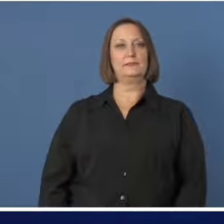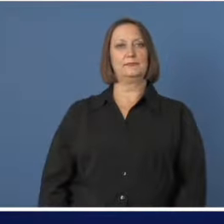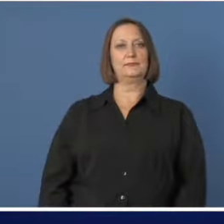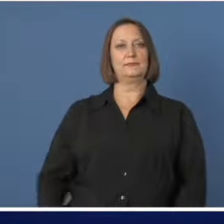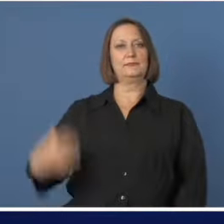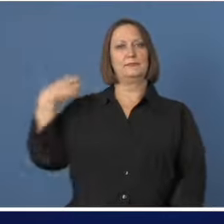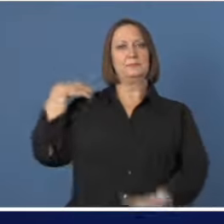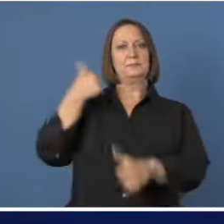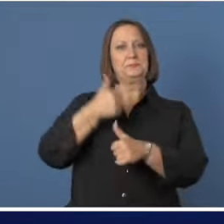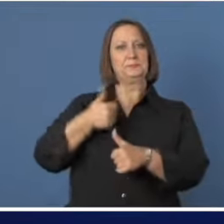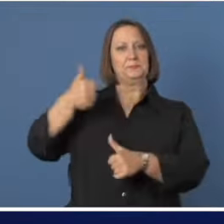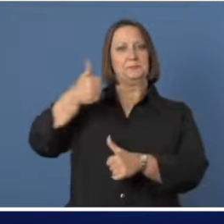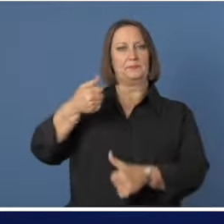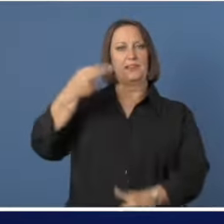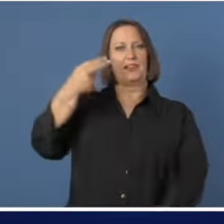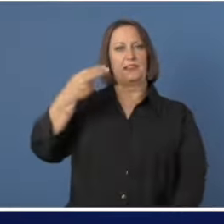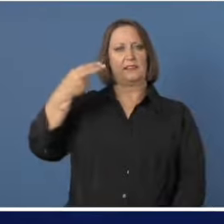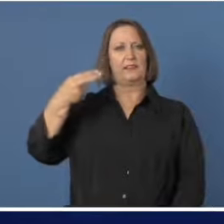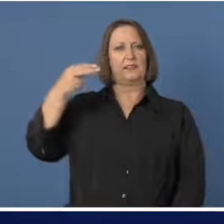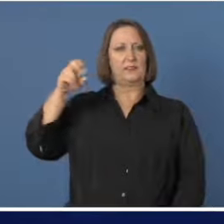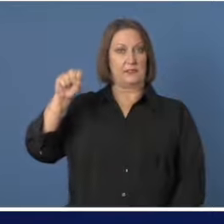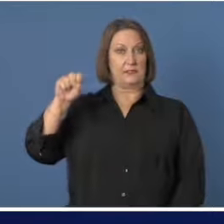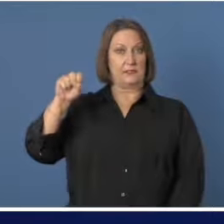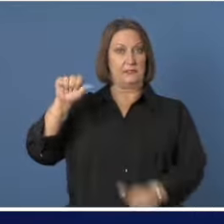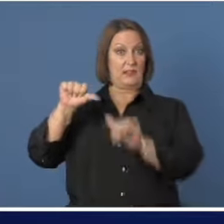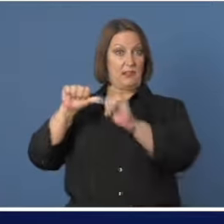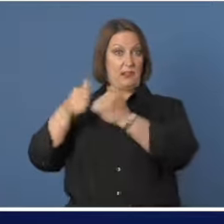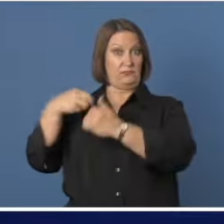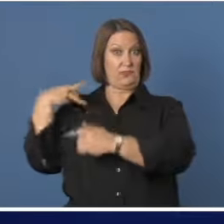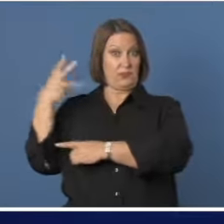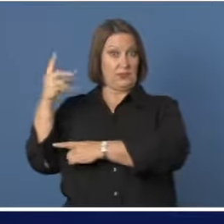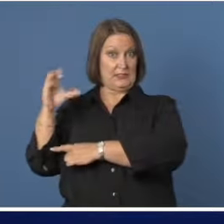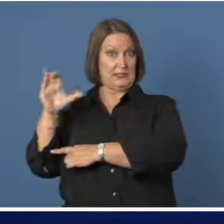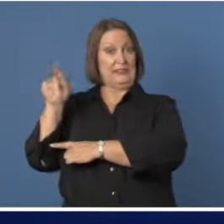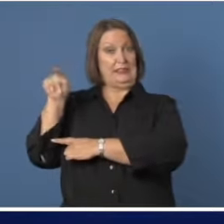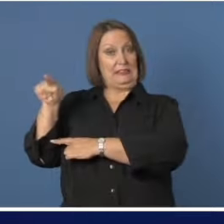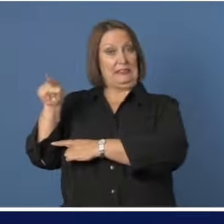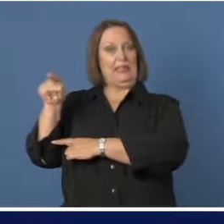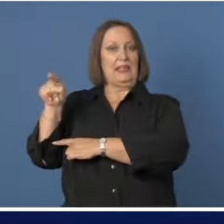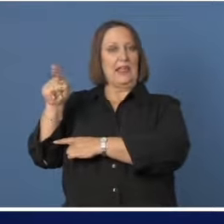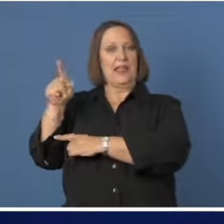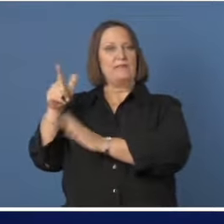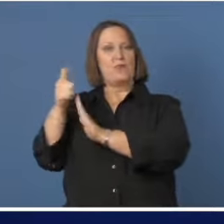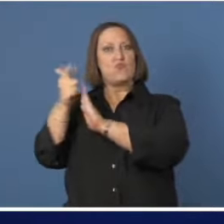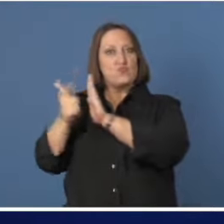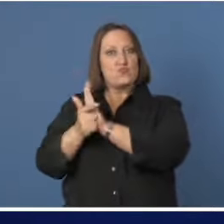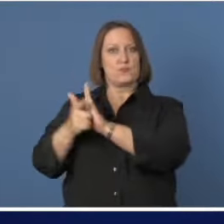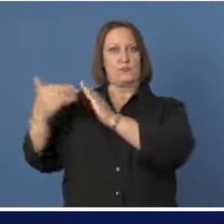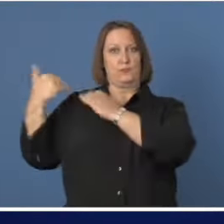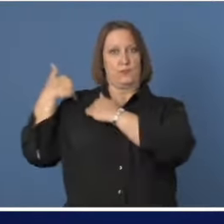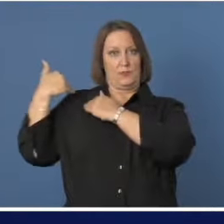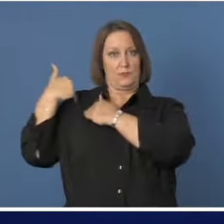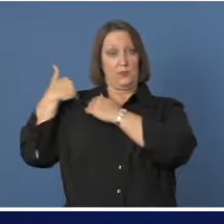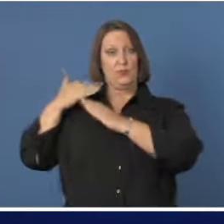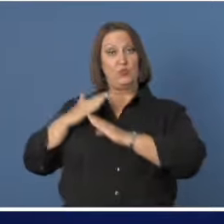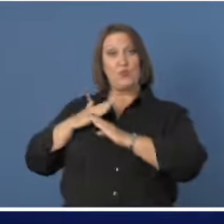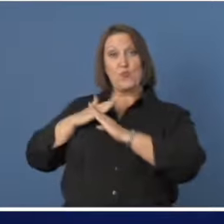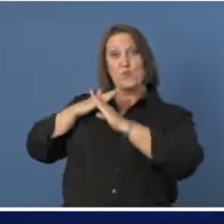The HHS Secretary has statutory responsibility for preventing the